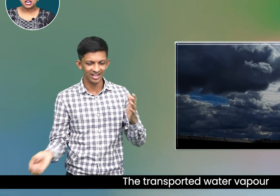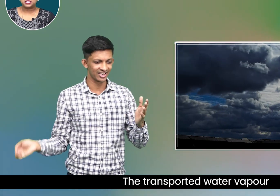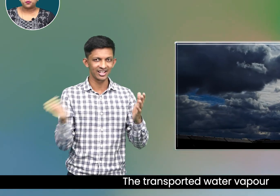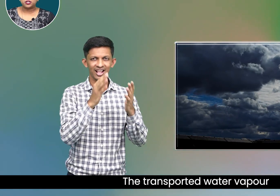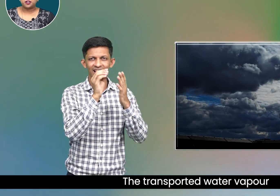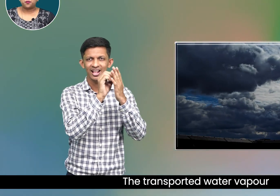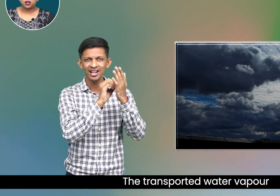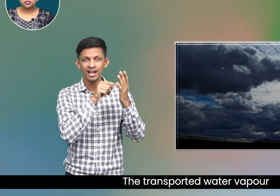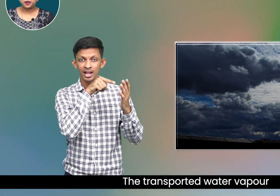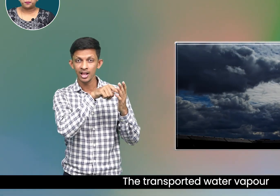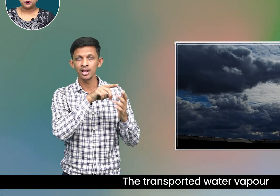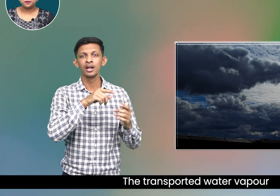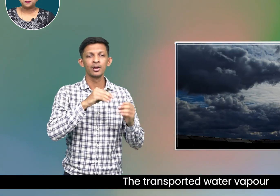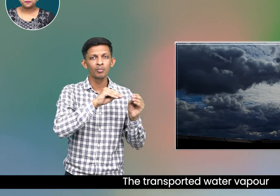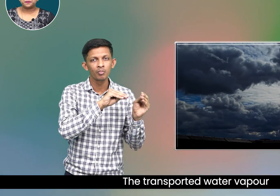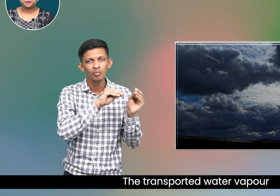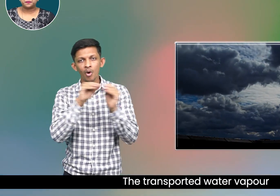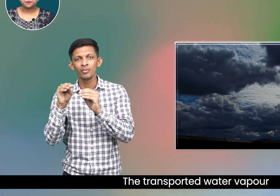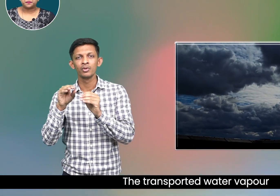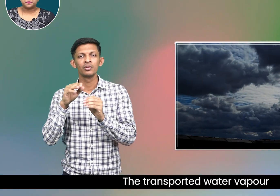The transported water vapor